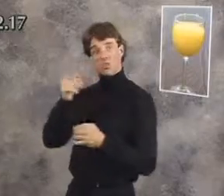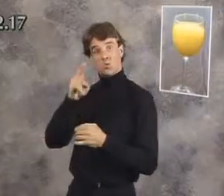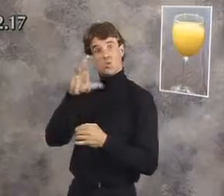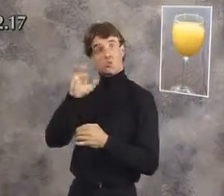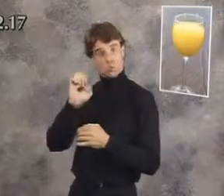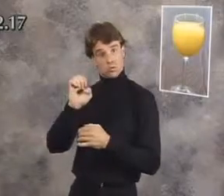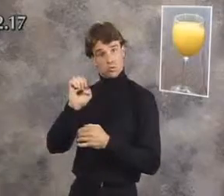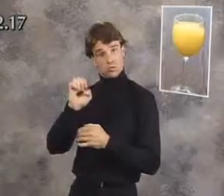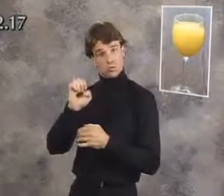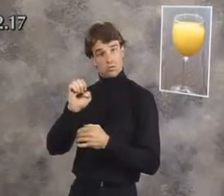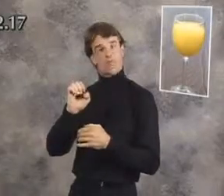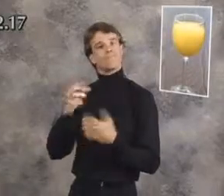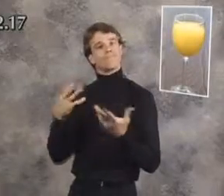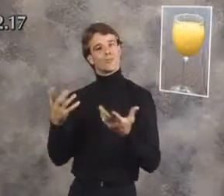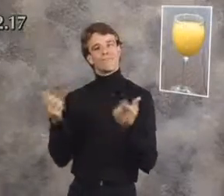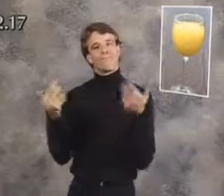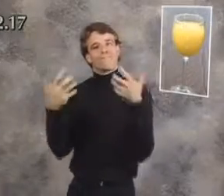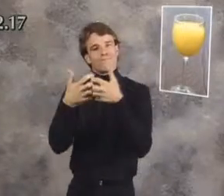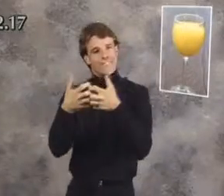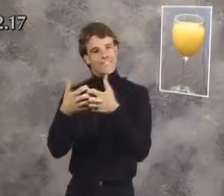Now we're referring to the juice, so we add on